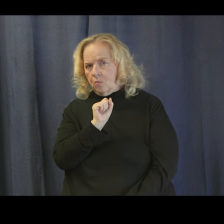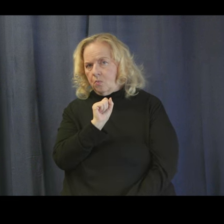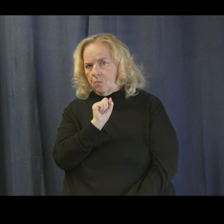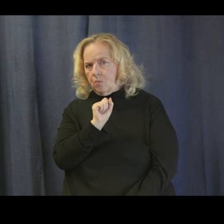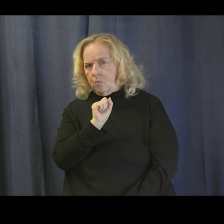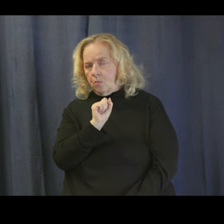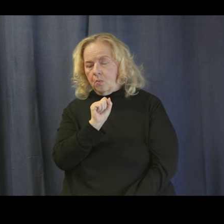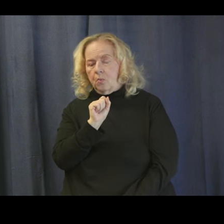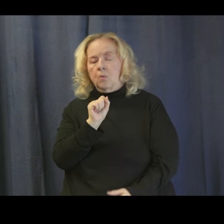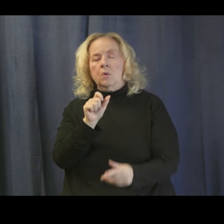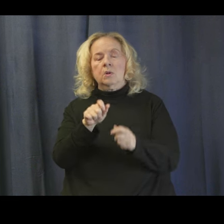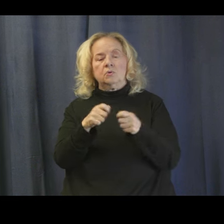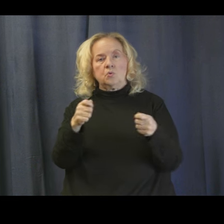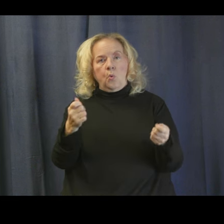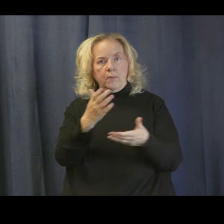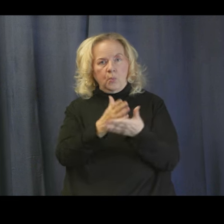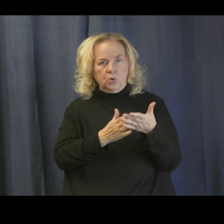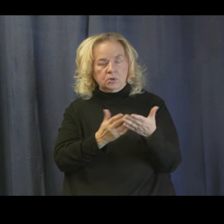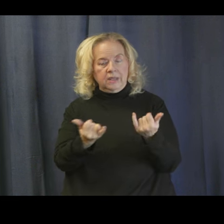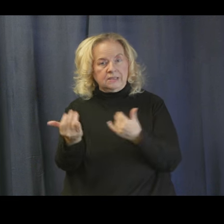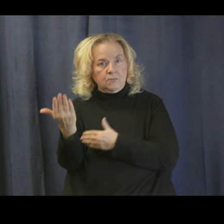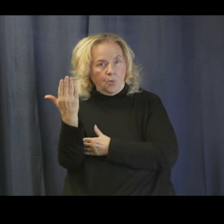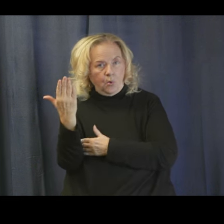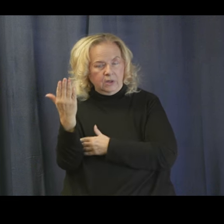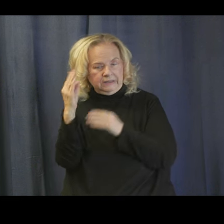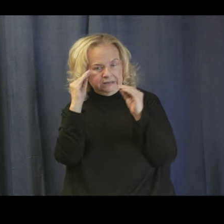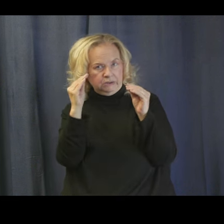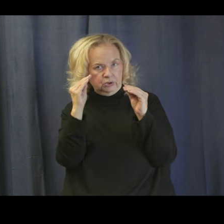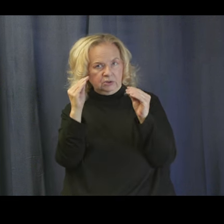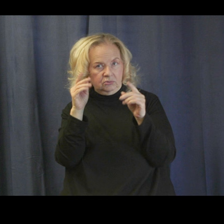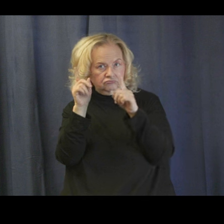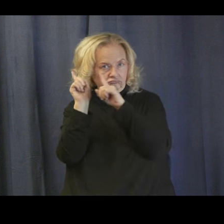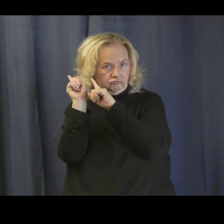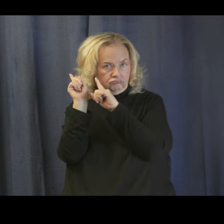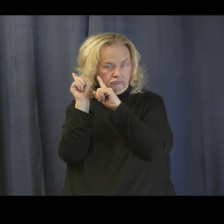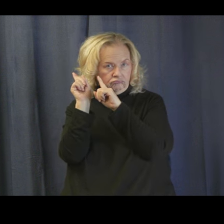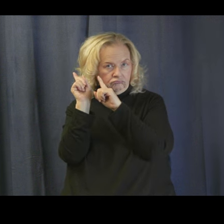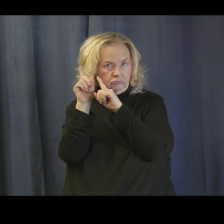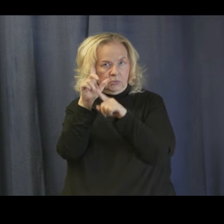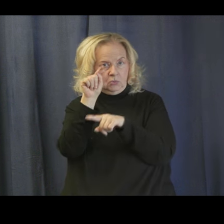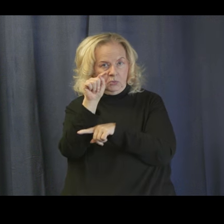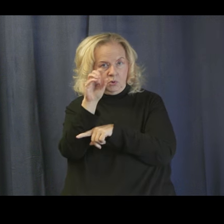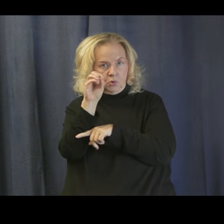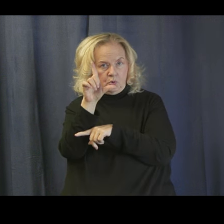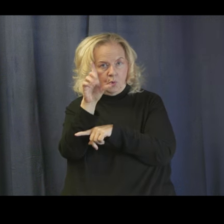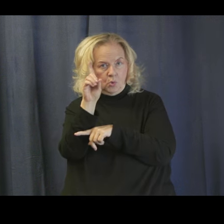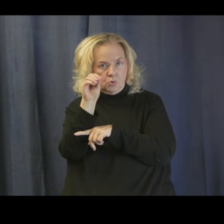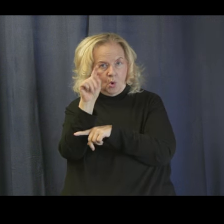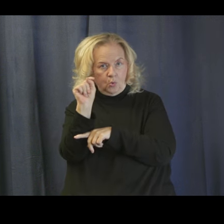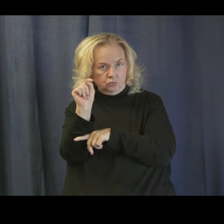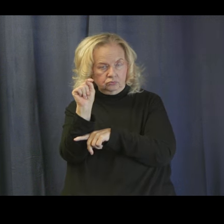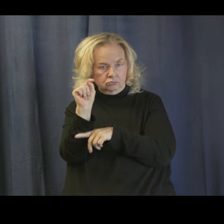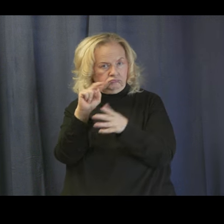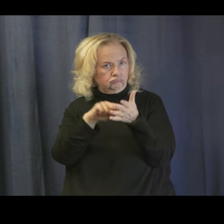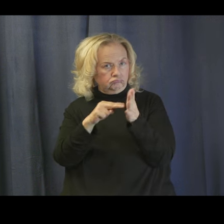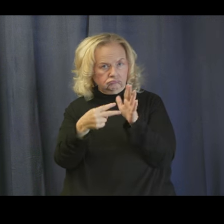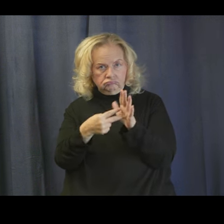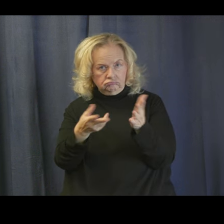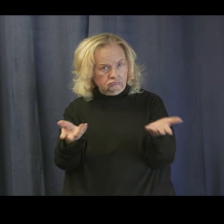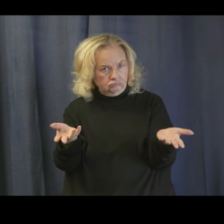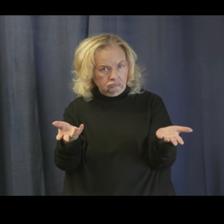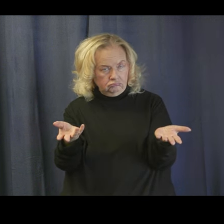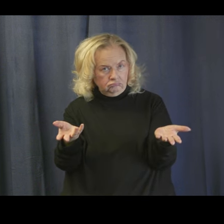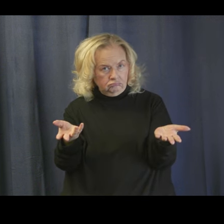100 years old. Now, the Torah portion this morning, as you can see on the screen, is Toldot. And what